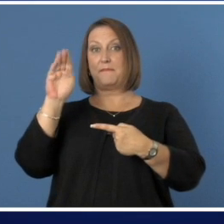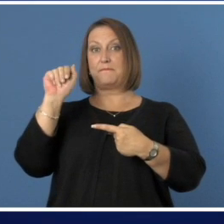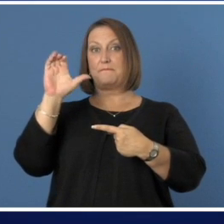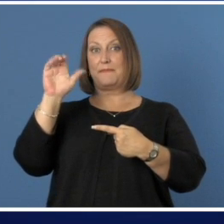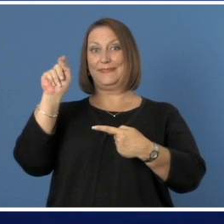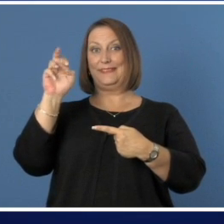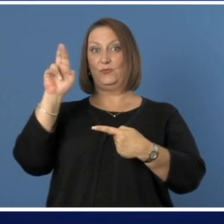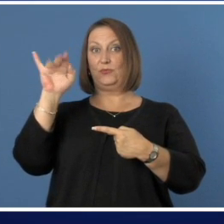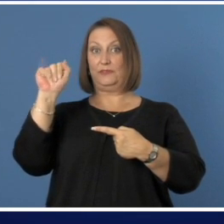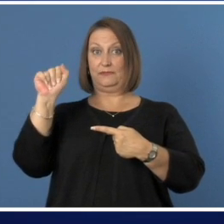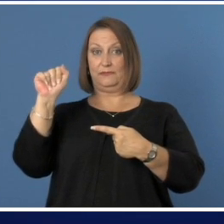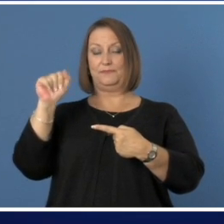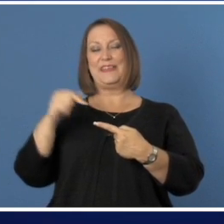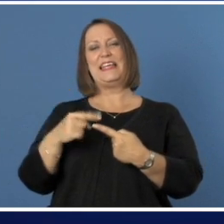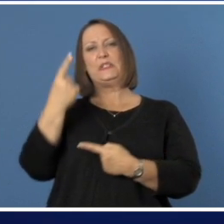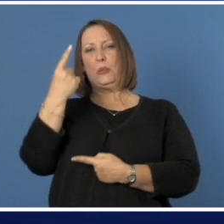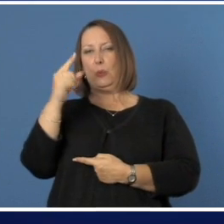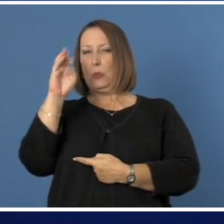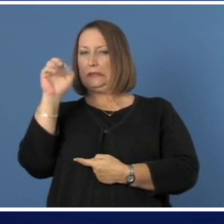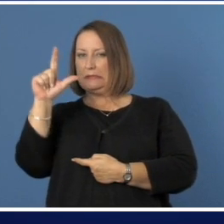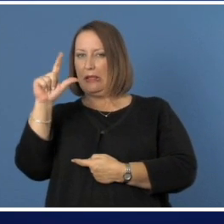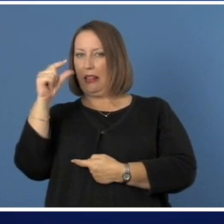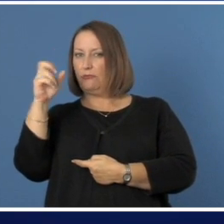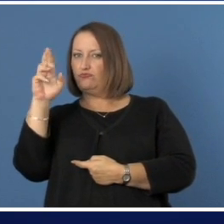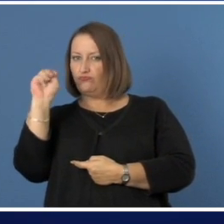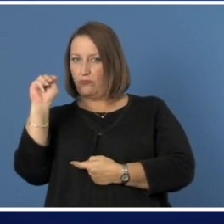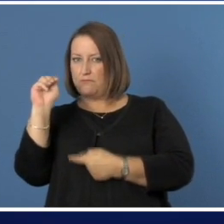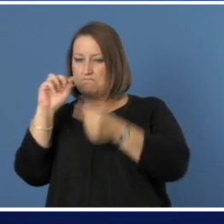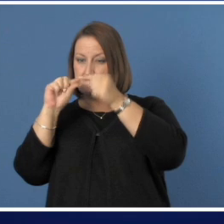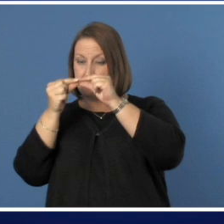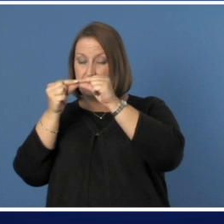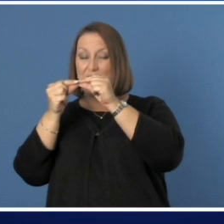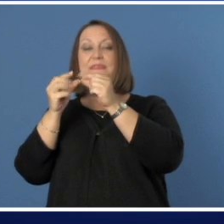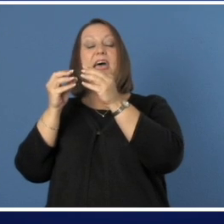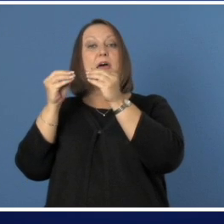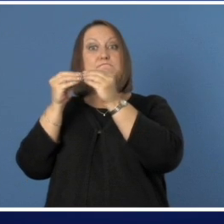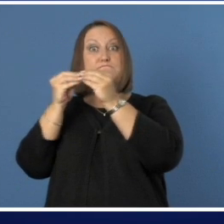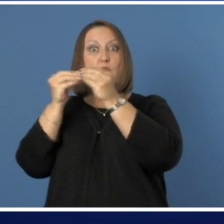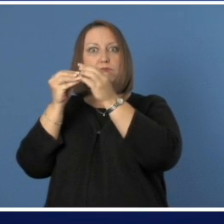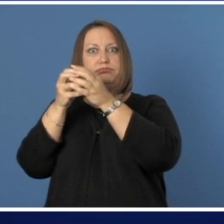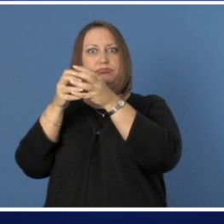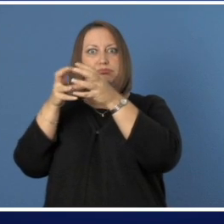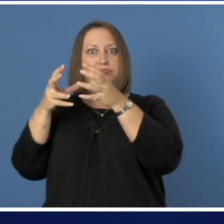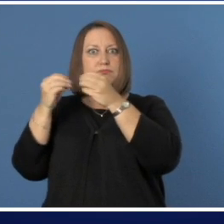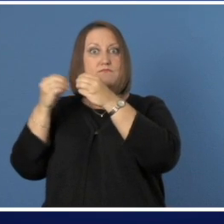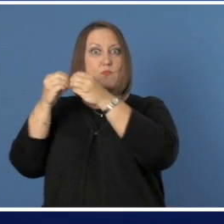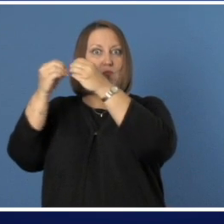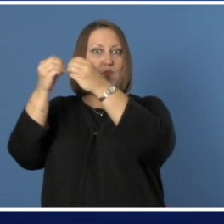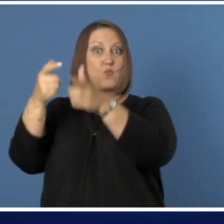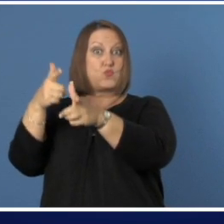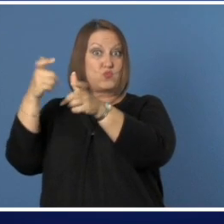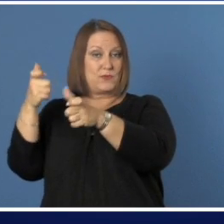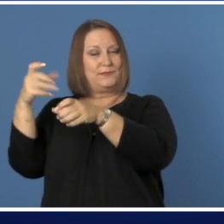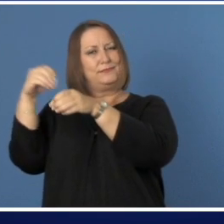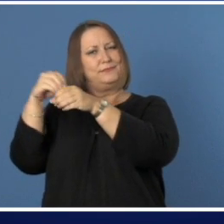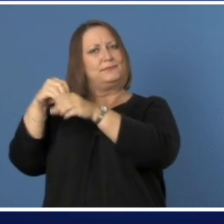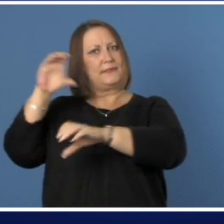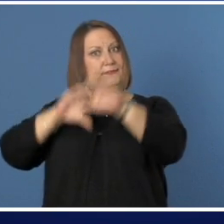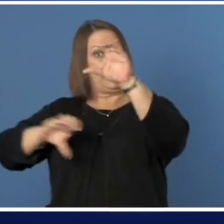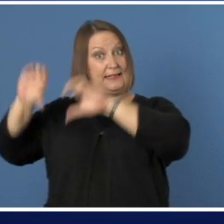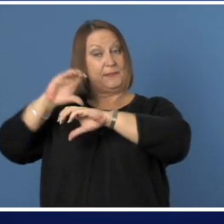Bacteria One-celled germs that multiply quickly and may release chemicals